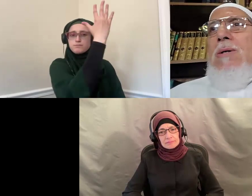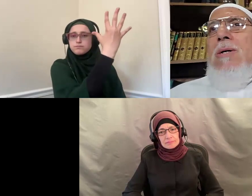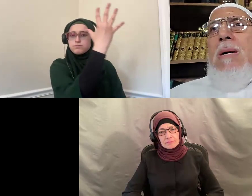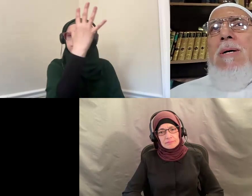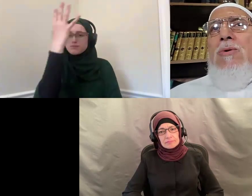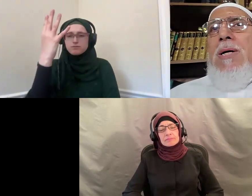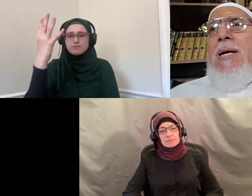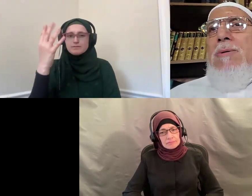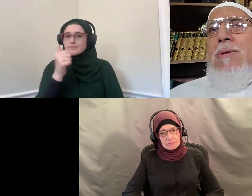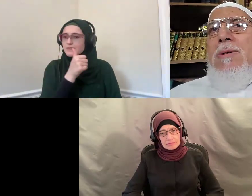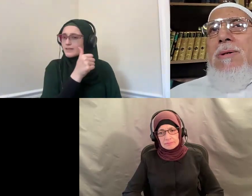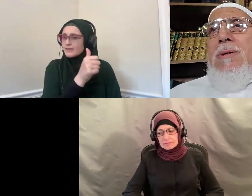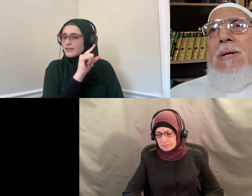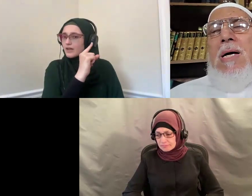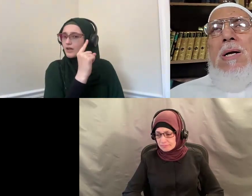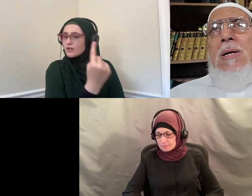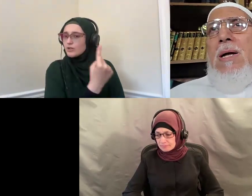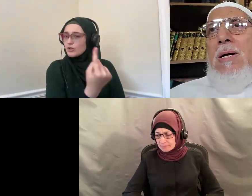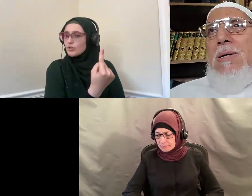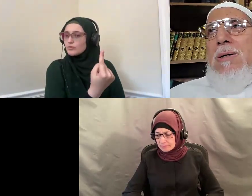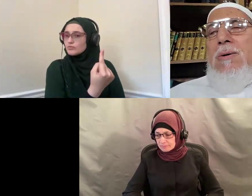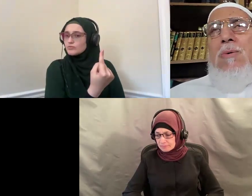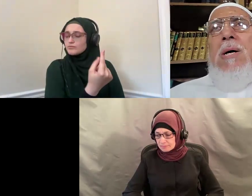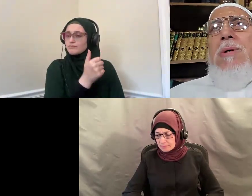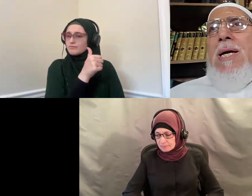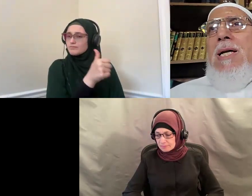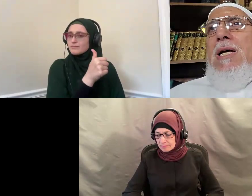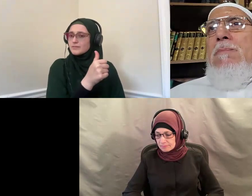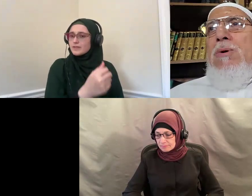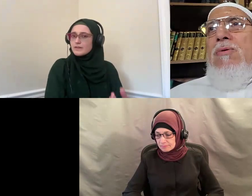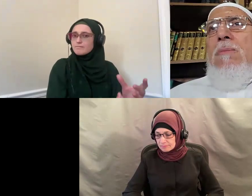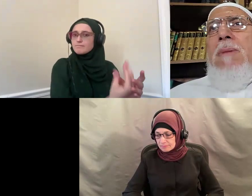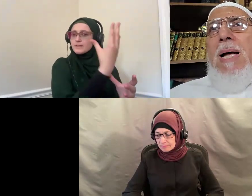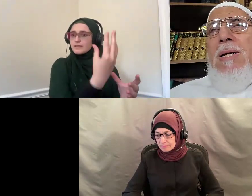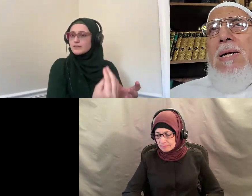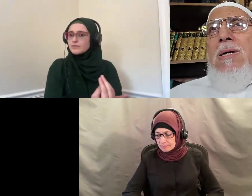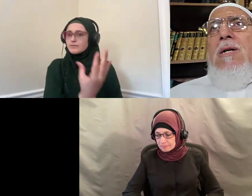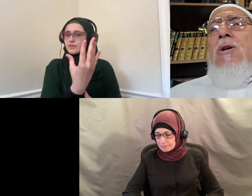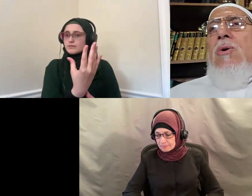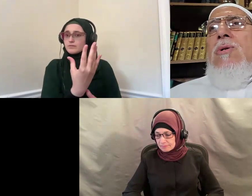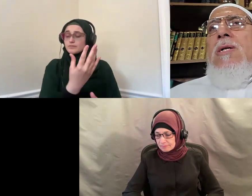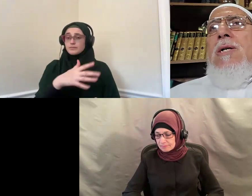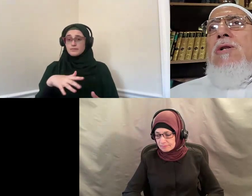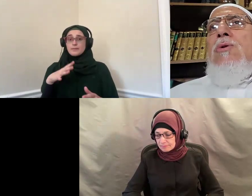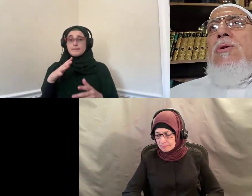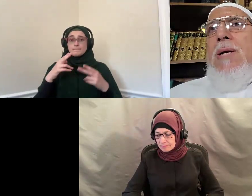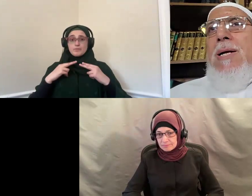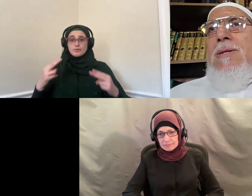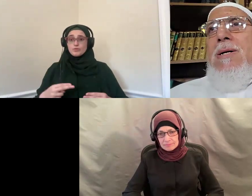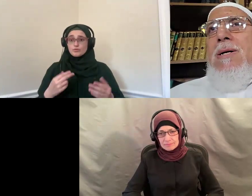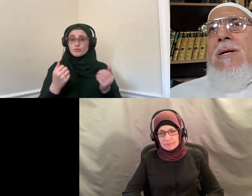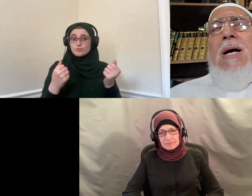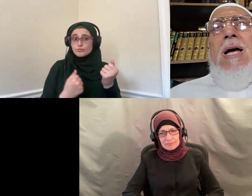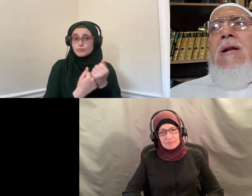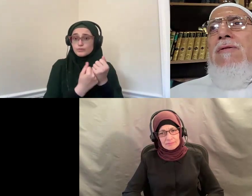is water coming to the ground, and Allah, without any input from man, grows it into